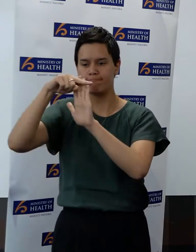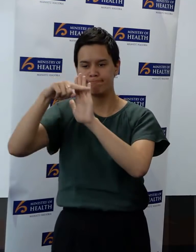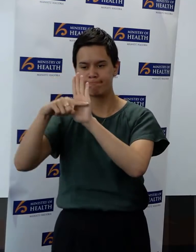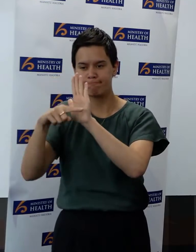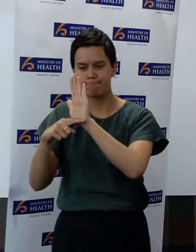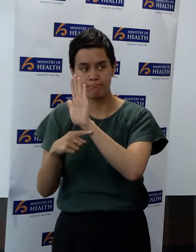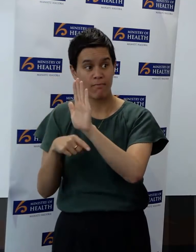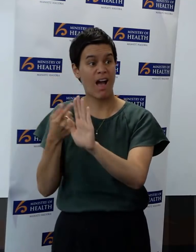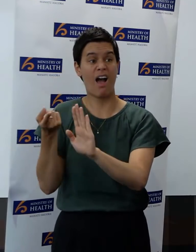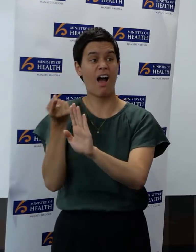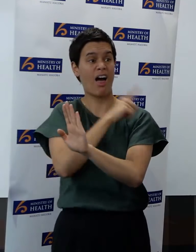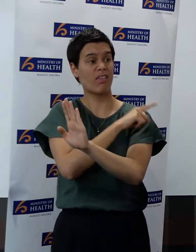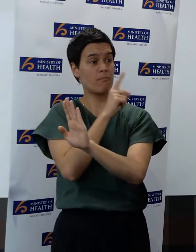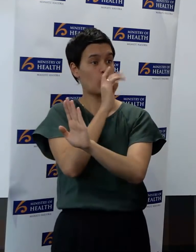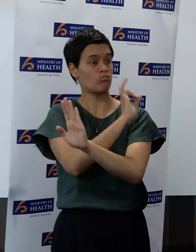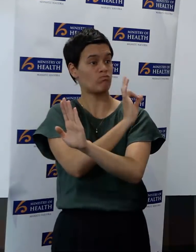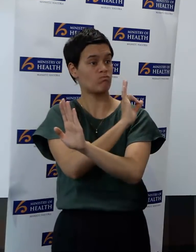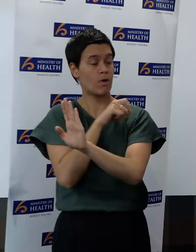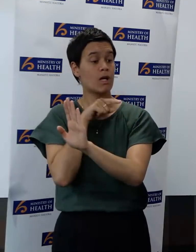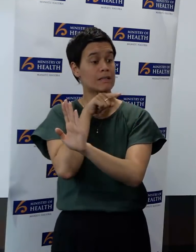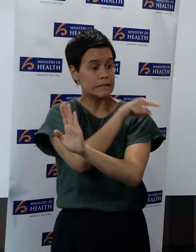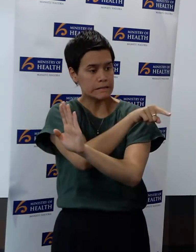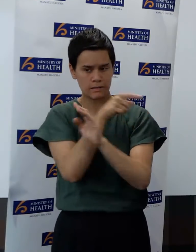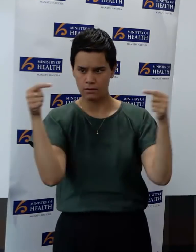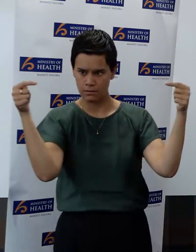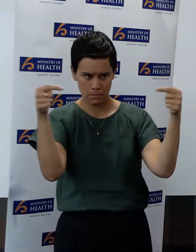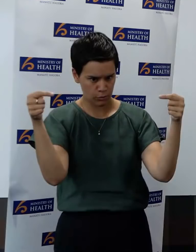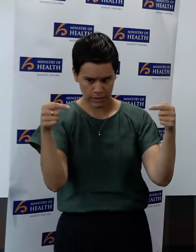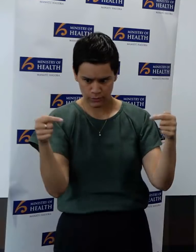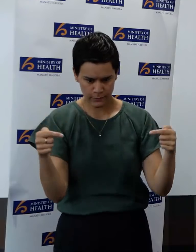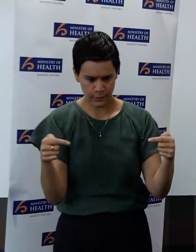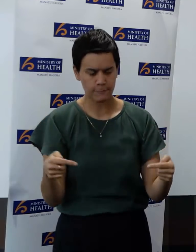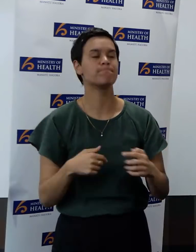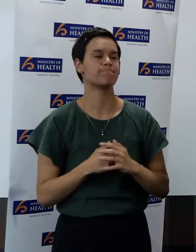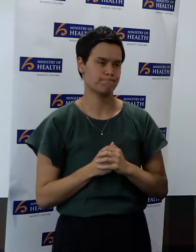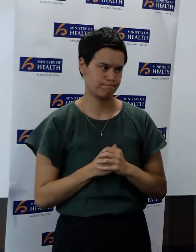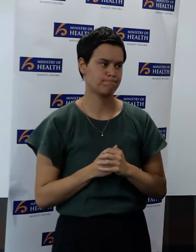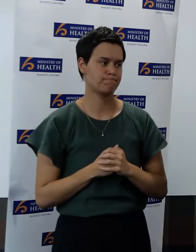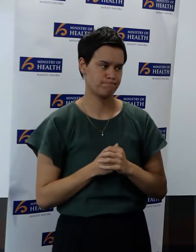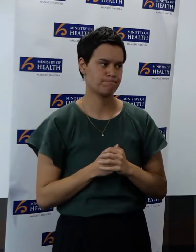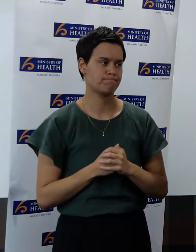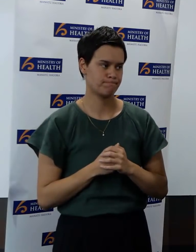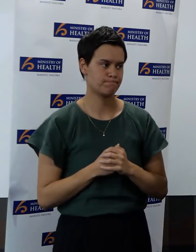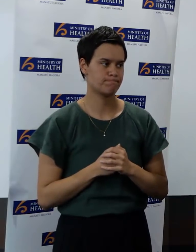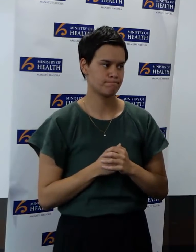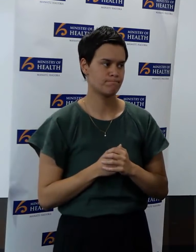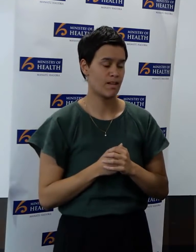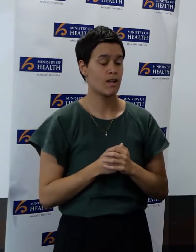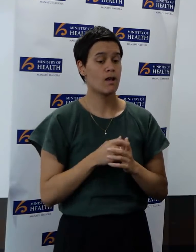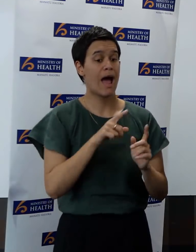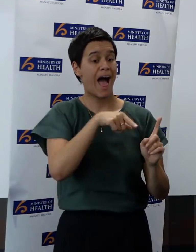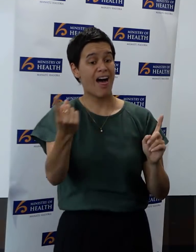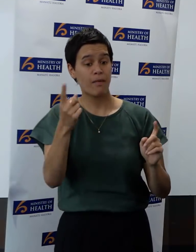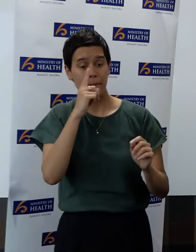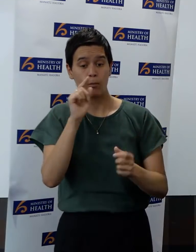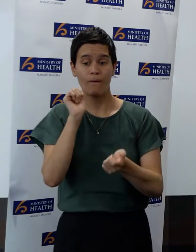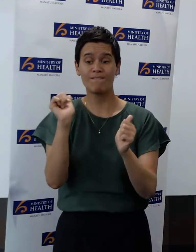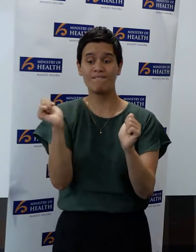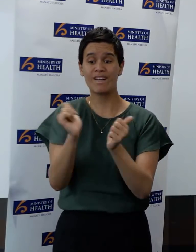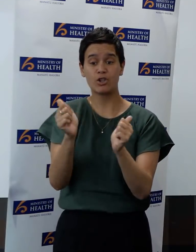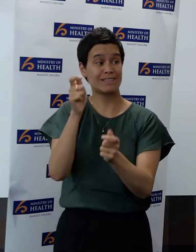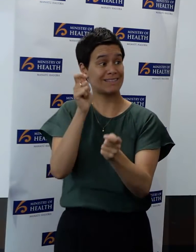met the suspected case definition, and in fact, even those tests that were done, they came back negative. Did they come forward